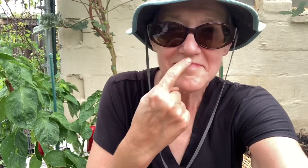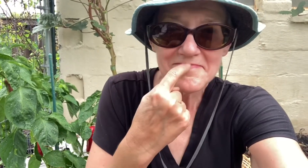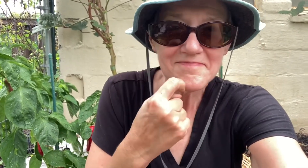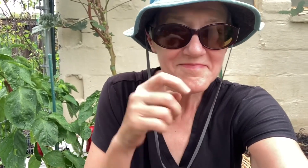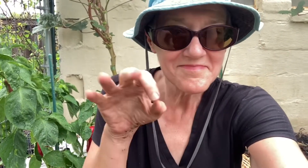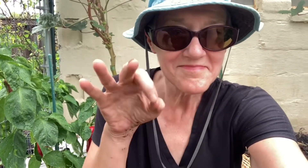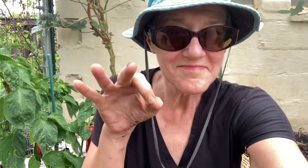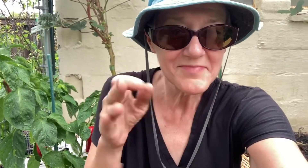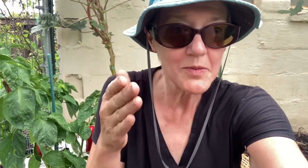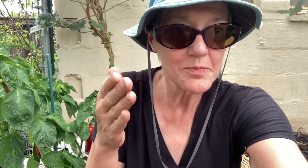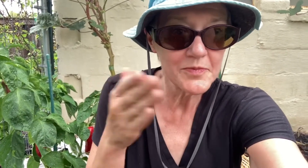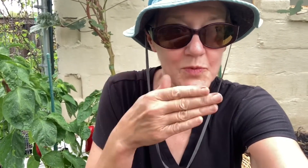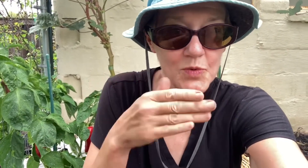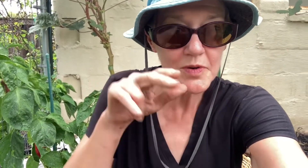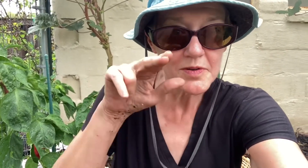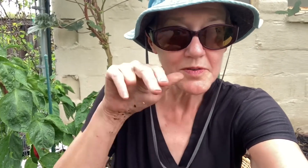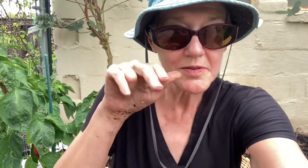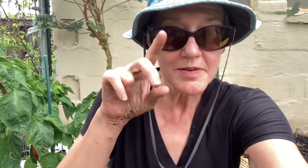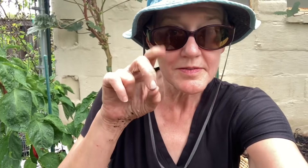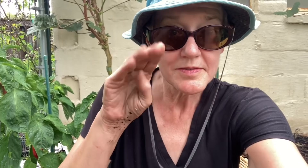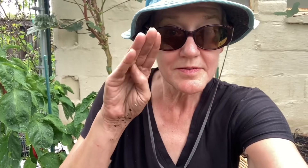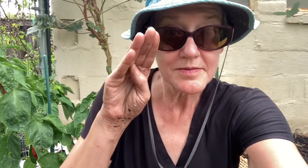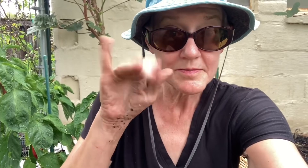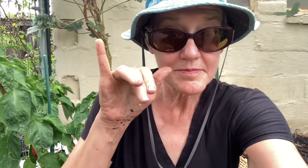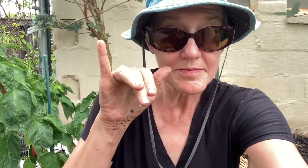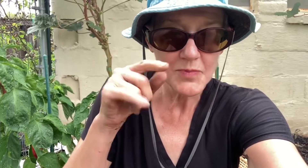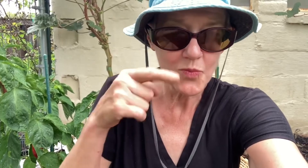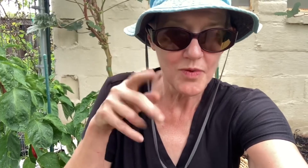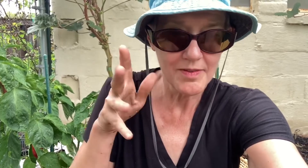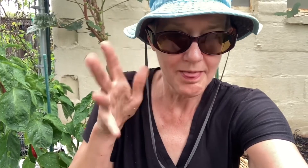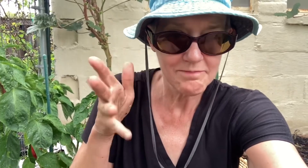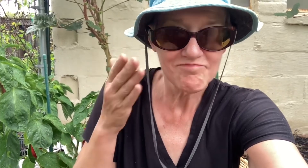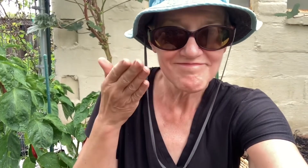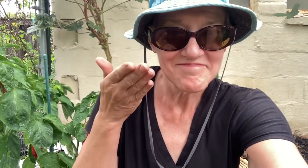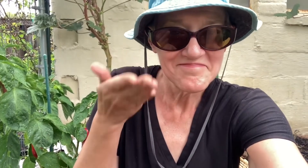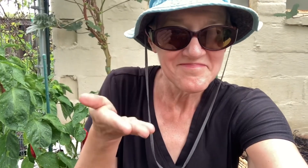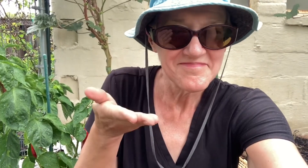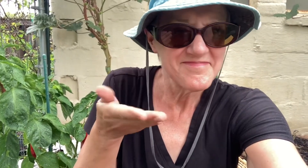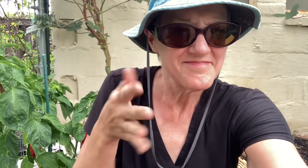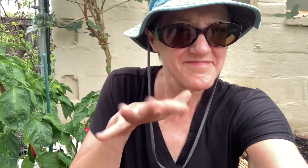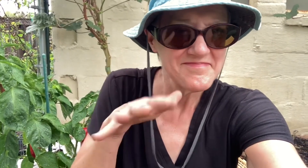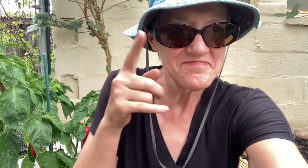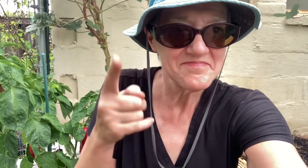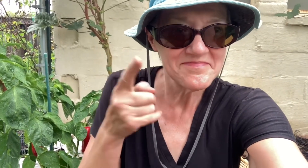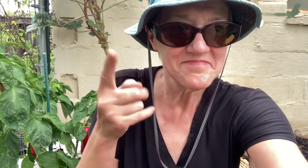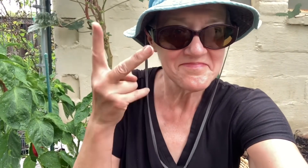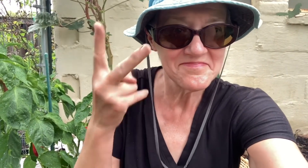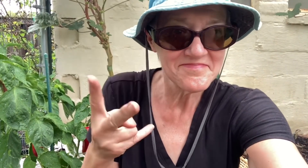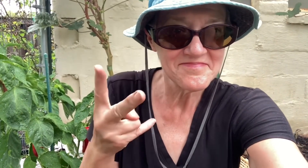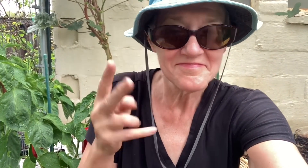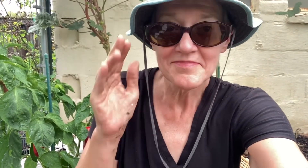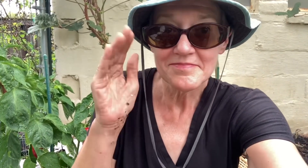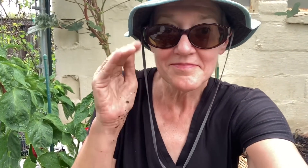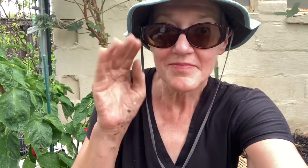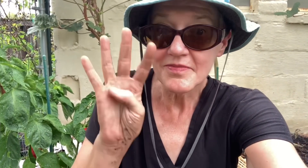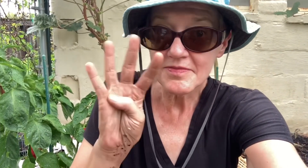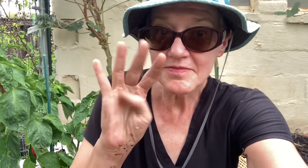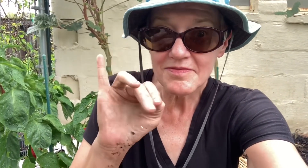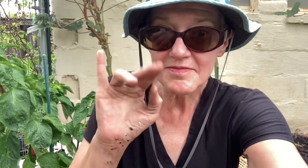the sweet red peppers before what's left over of Hurricane Debbie arrives. I think about an hour and a half.